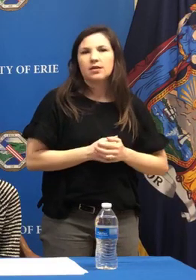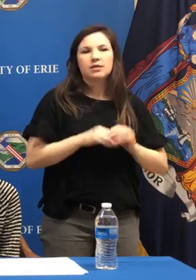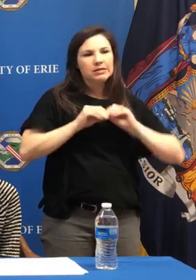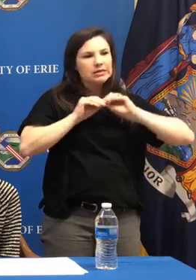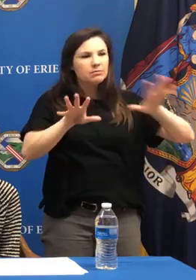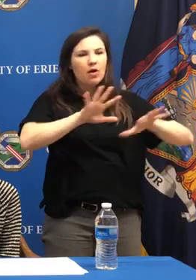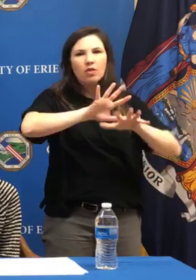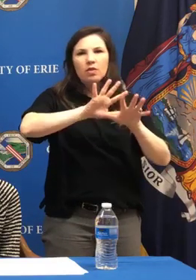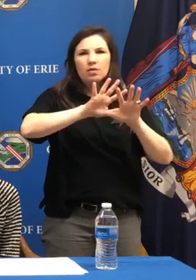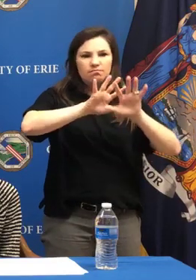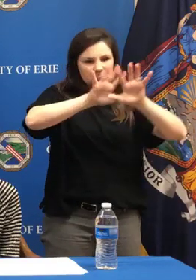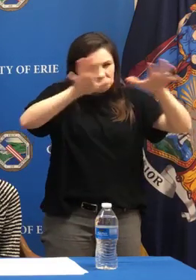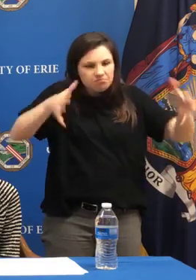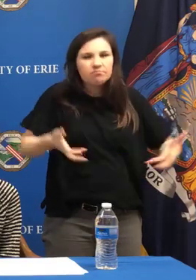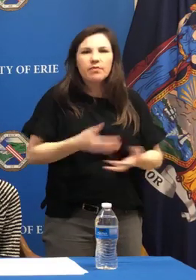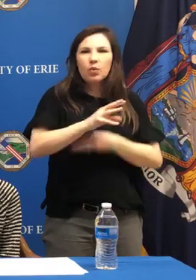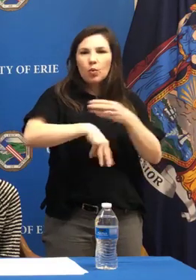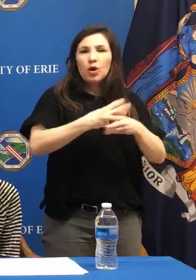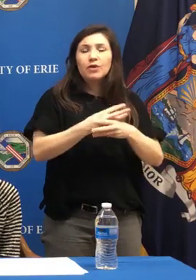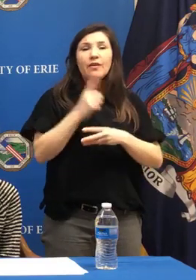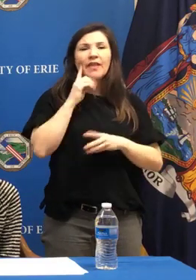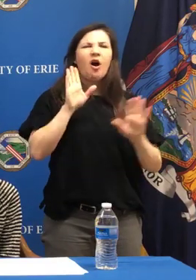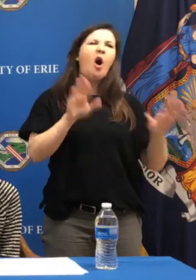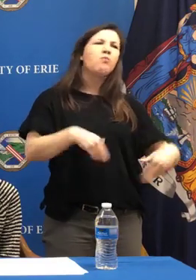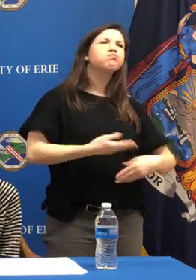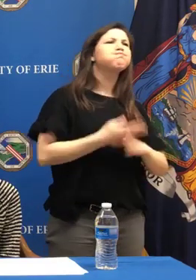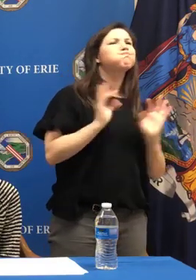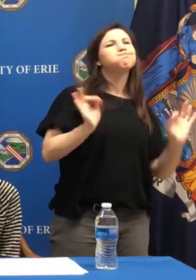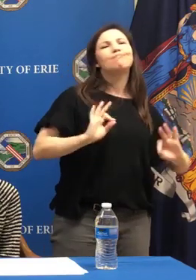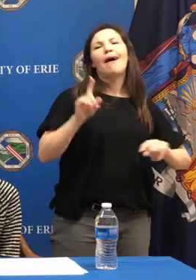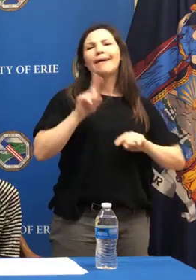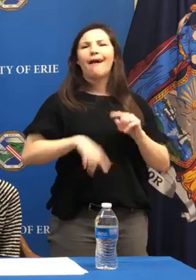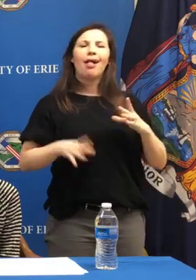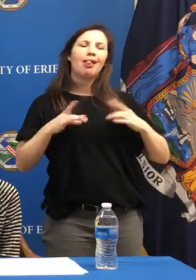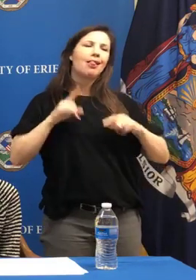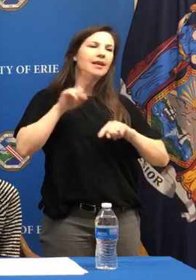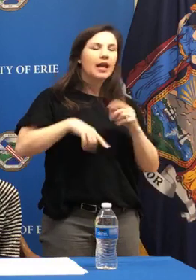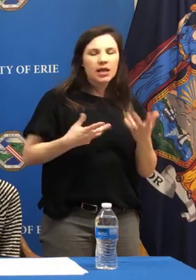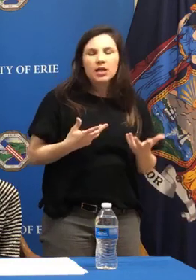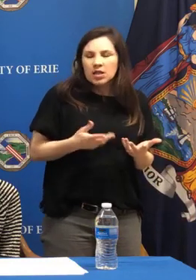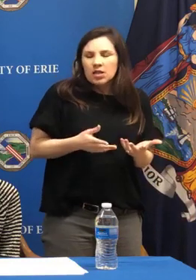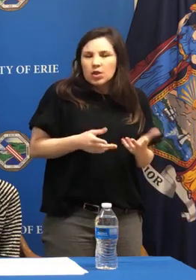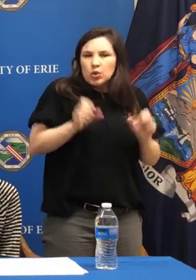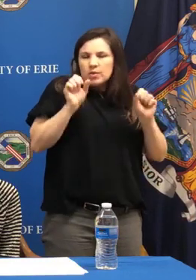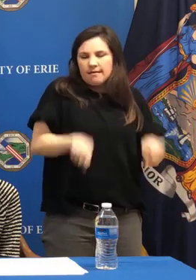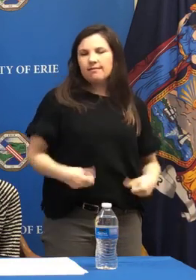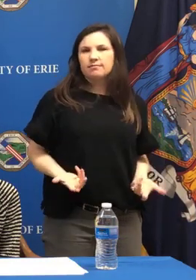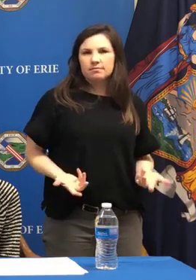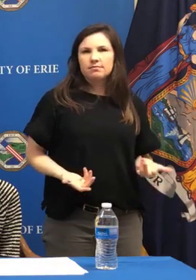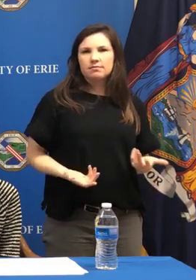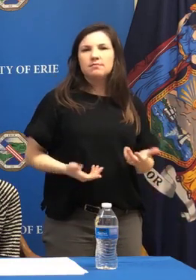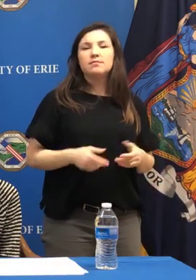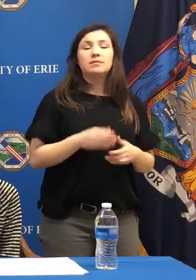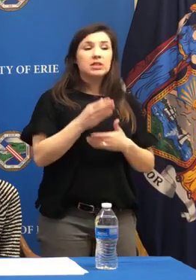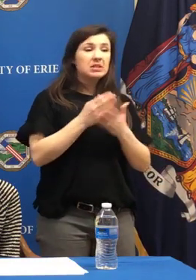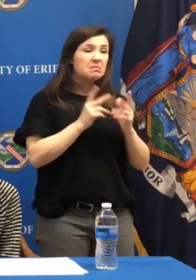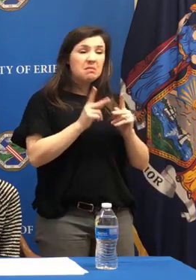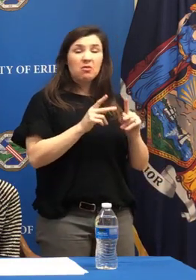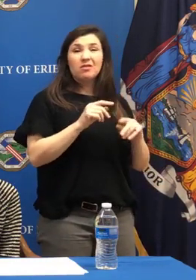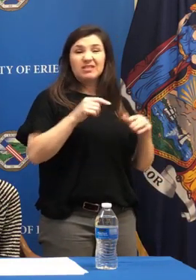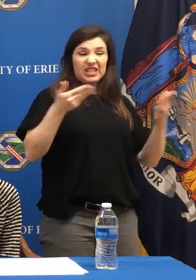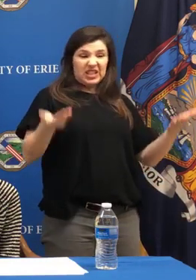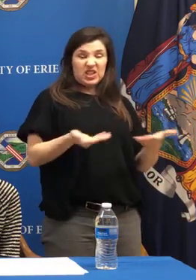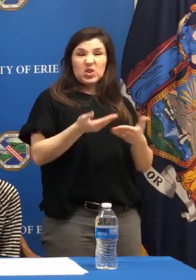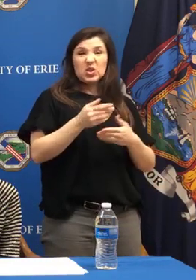immune, you're not. And as we know, we actually have cases of individuals in Erie County where individuals are in their late teens